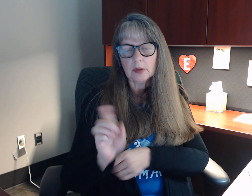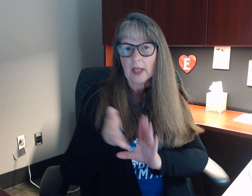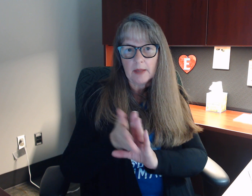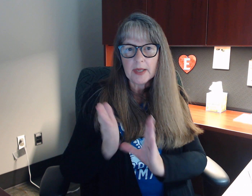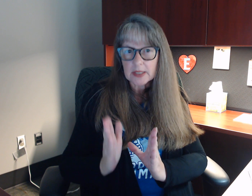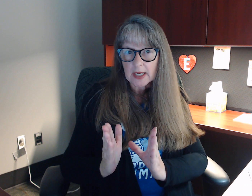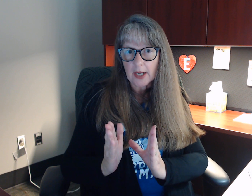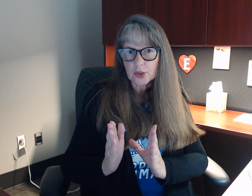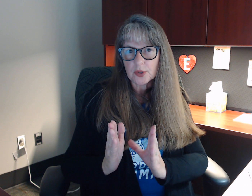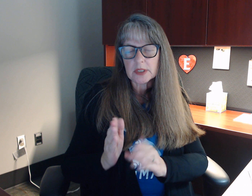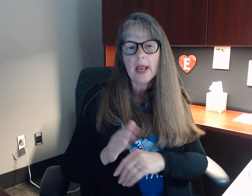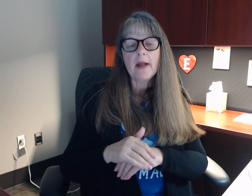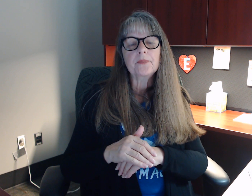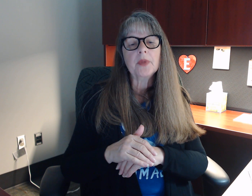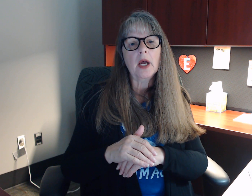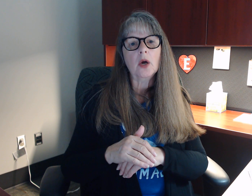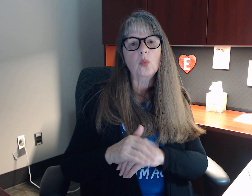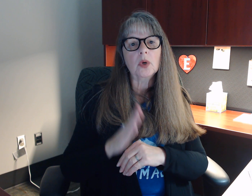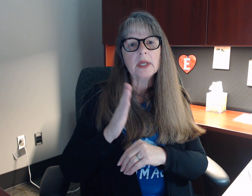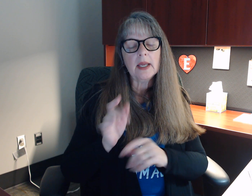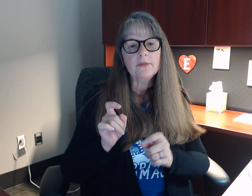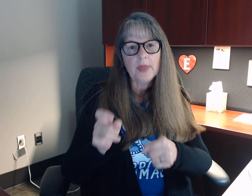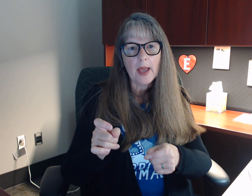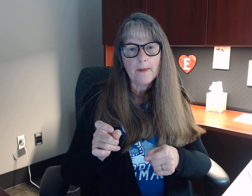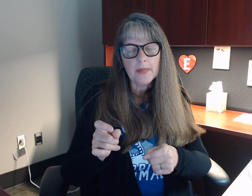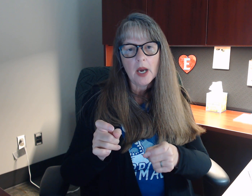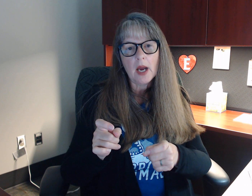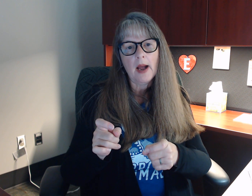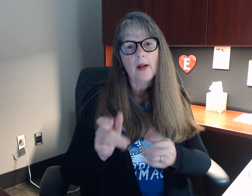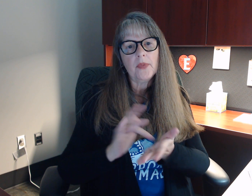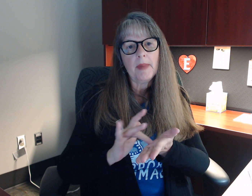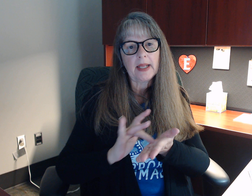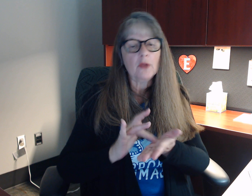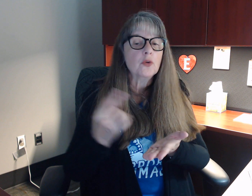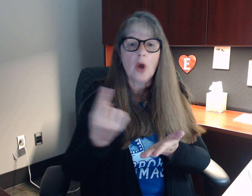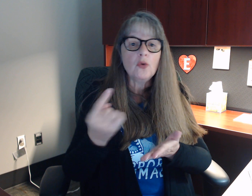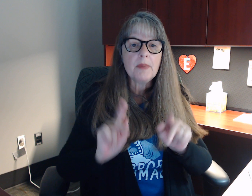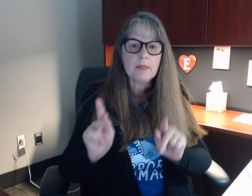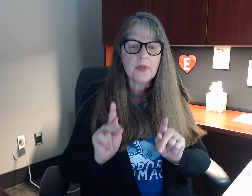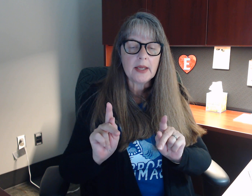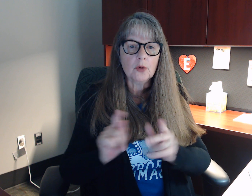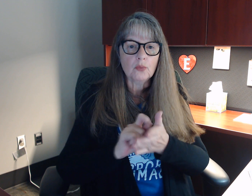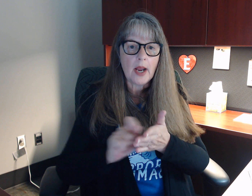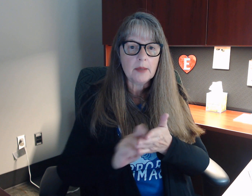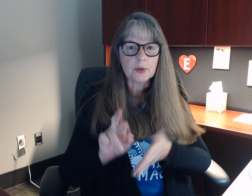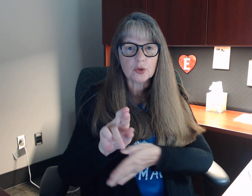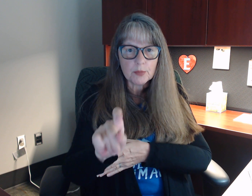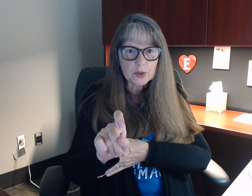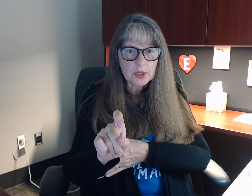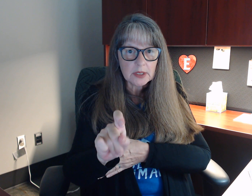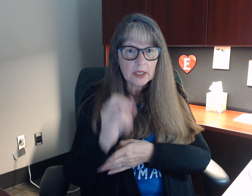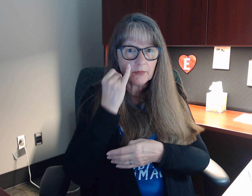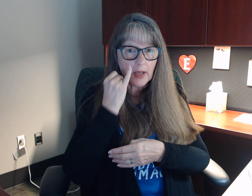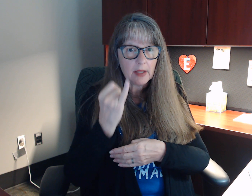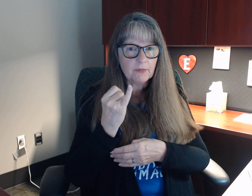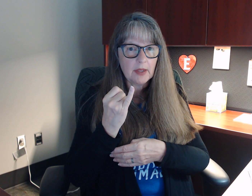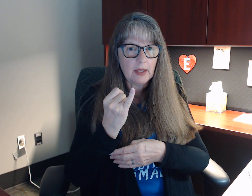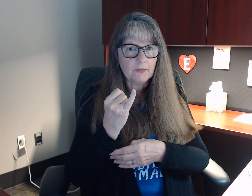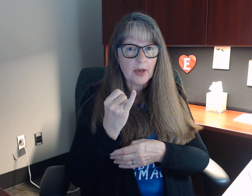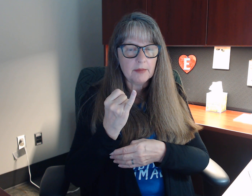can be a psychiatrist, will give them the medication. They're the only people that can write a prescription, if I'm